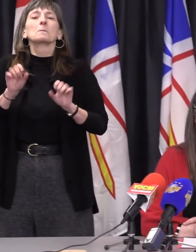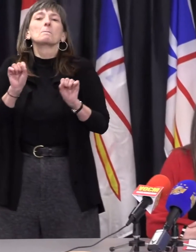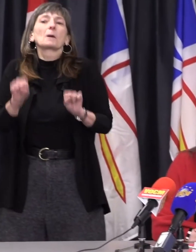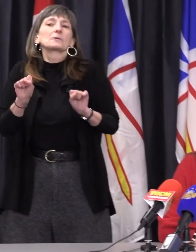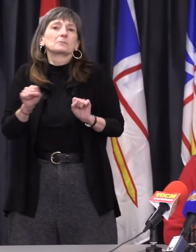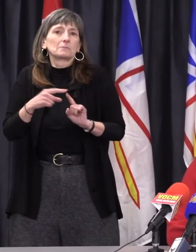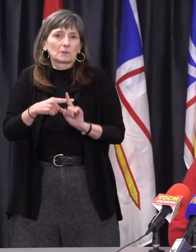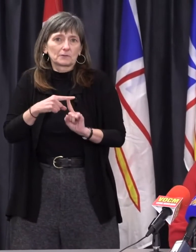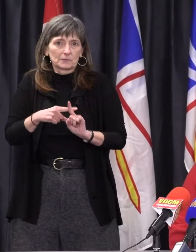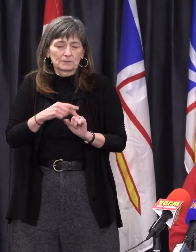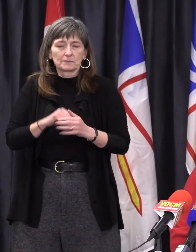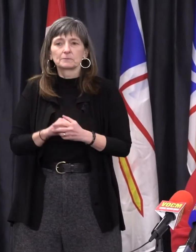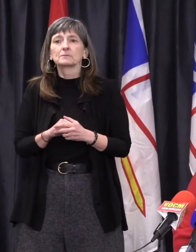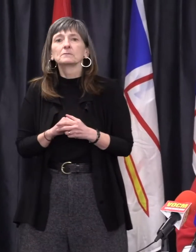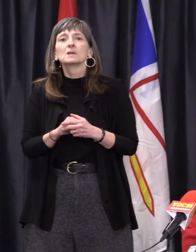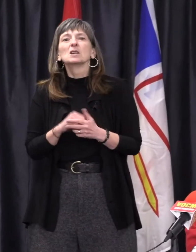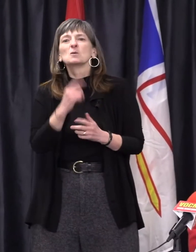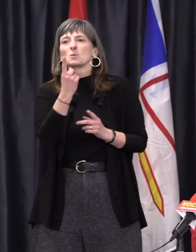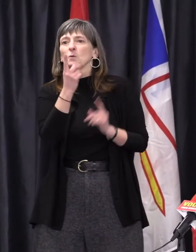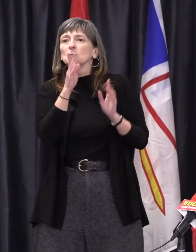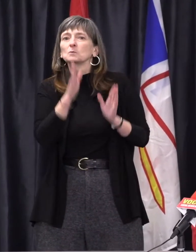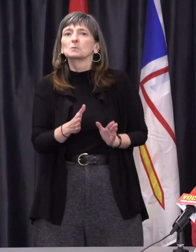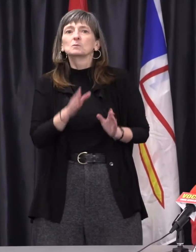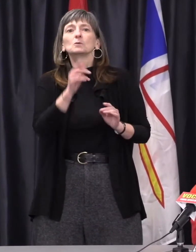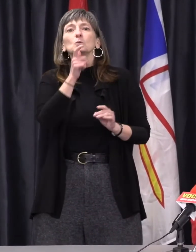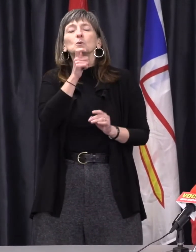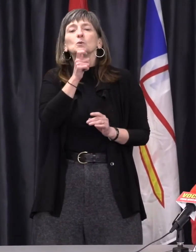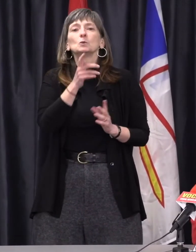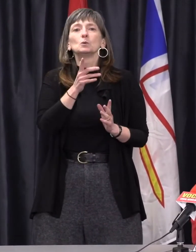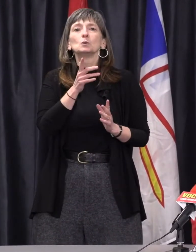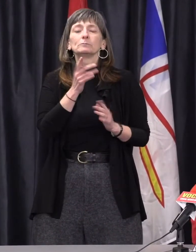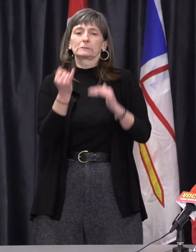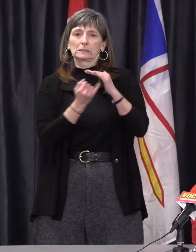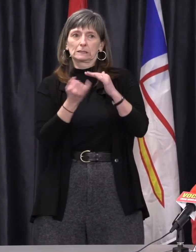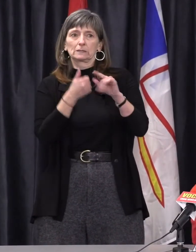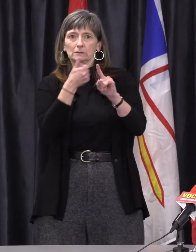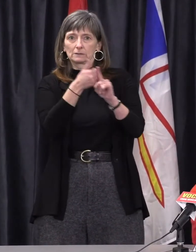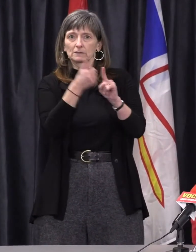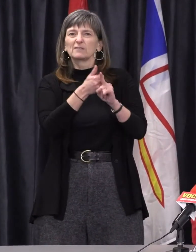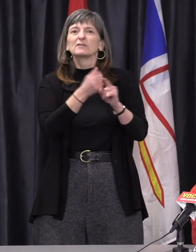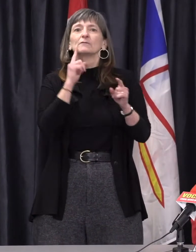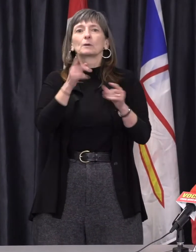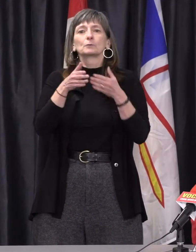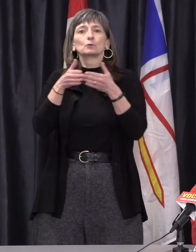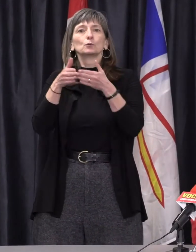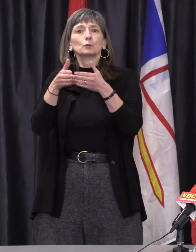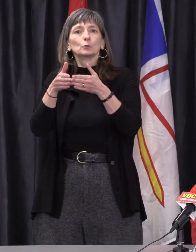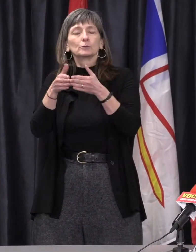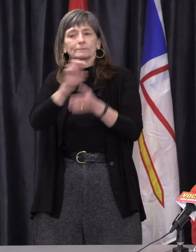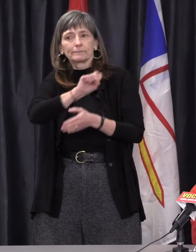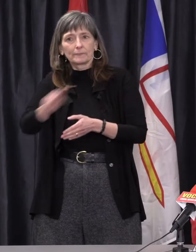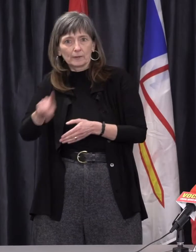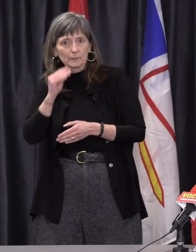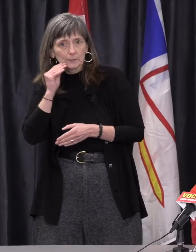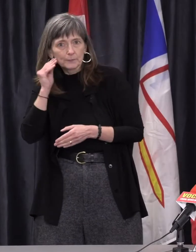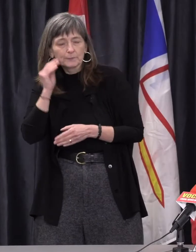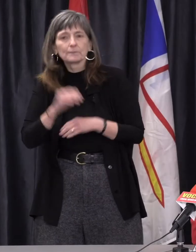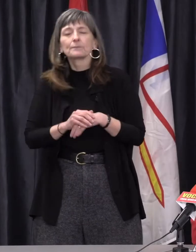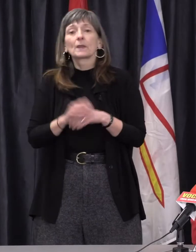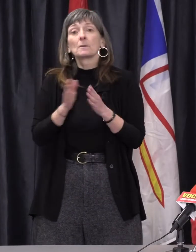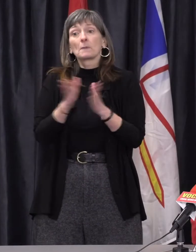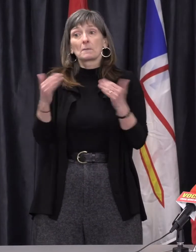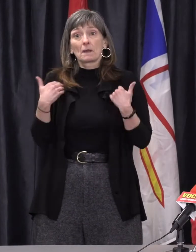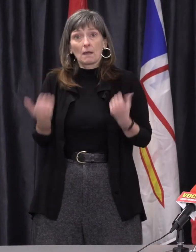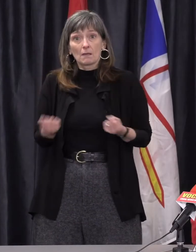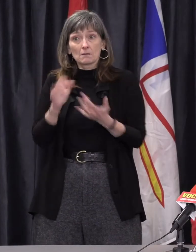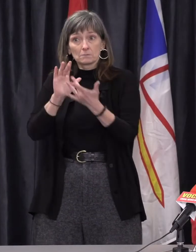The woman returned from travel on a cruise ship and she is currently self-isolating. Public Health has notified the patient and